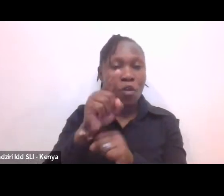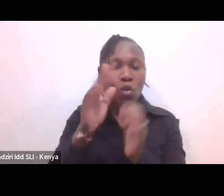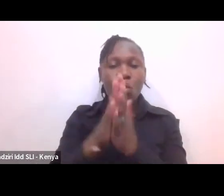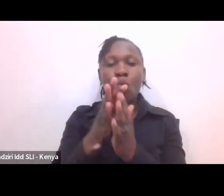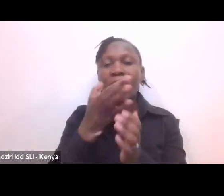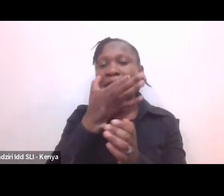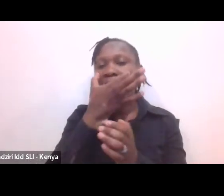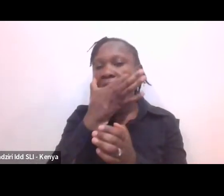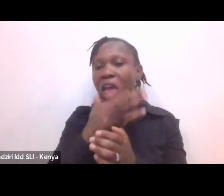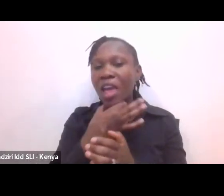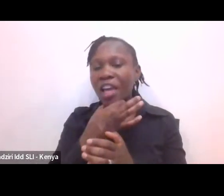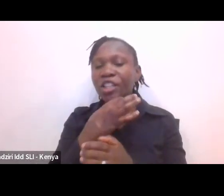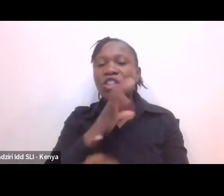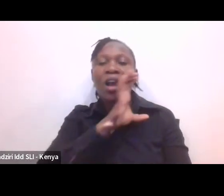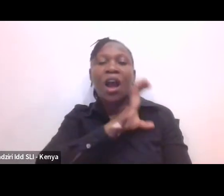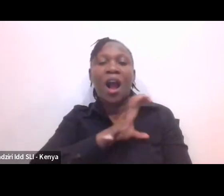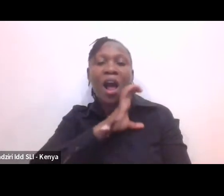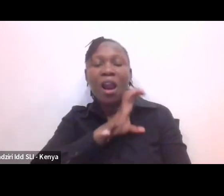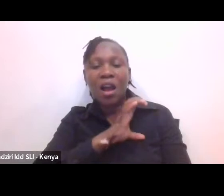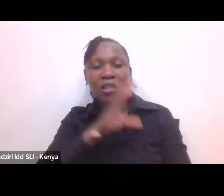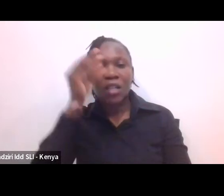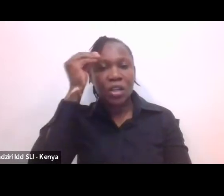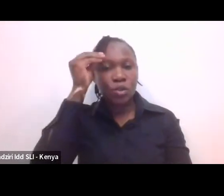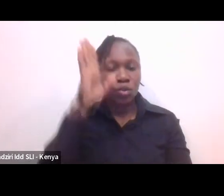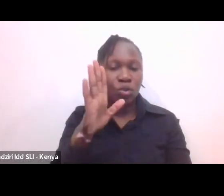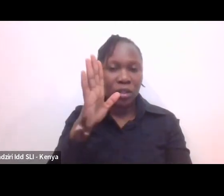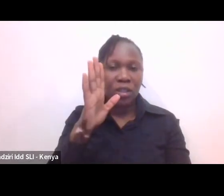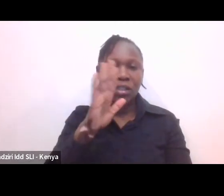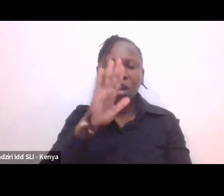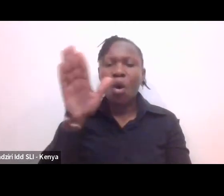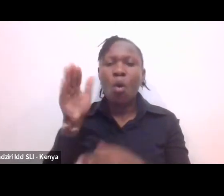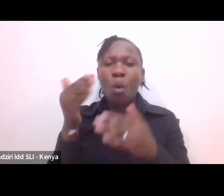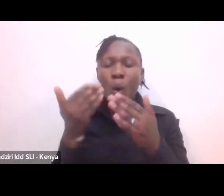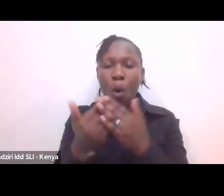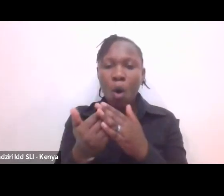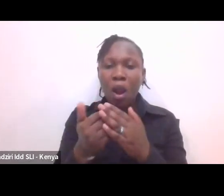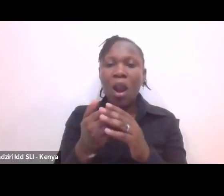character of your students. There are plenty of tools